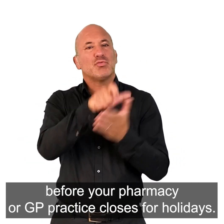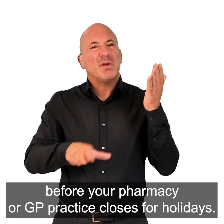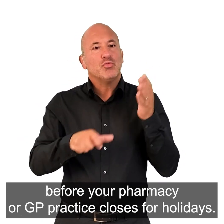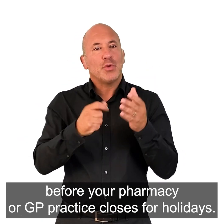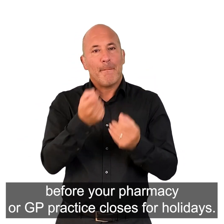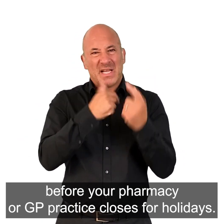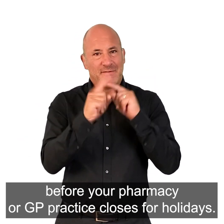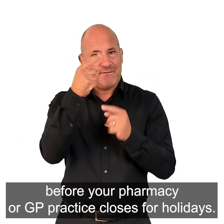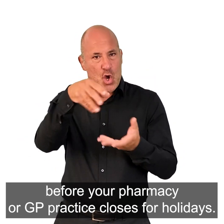holidays.